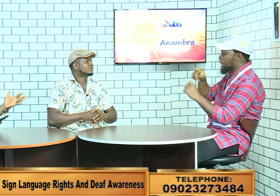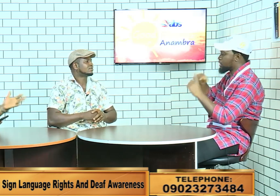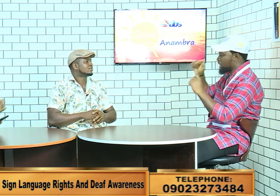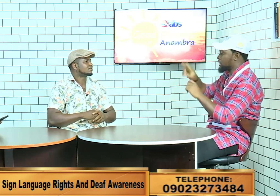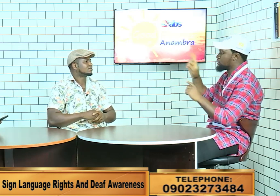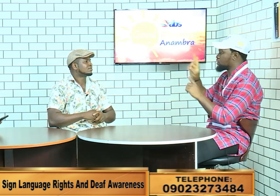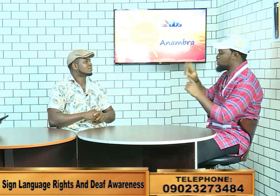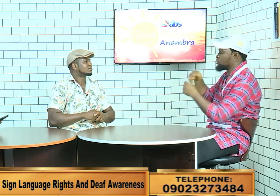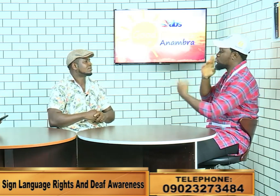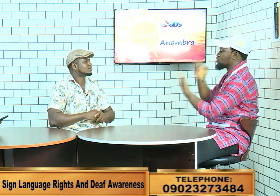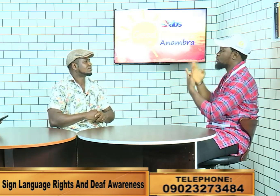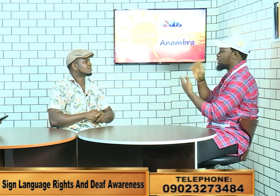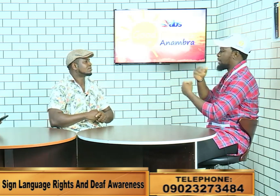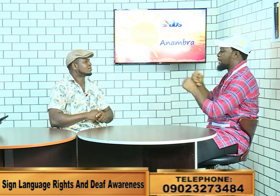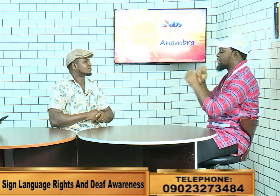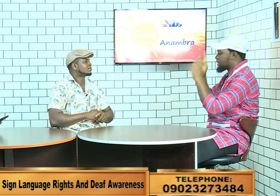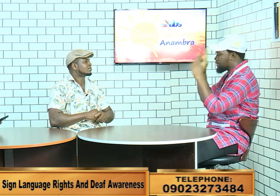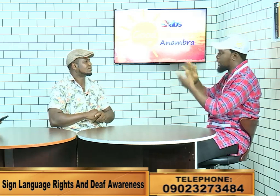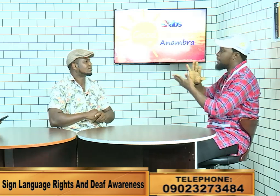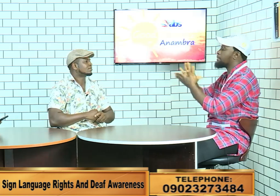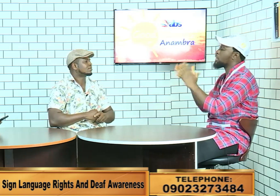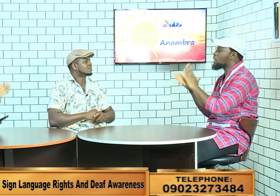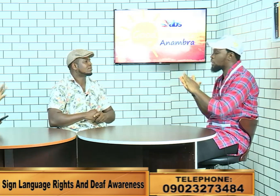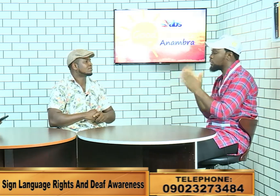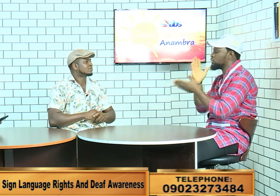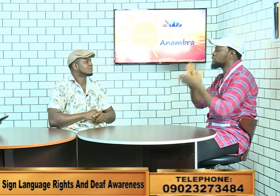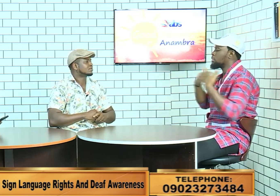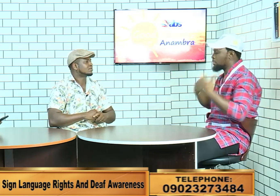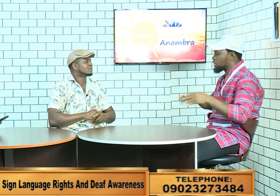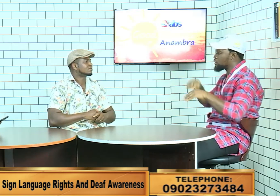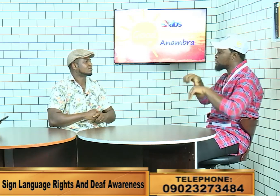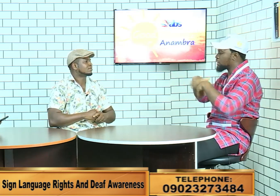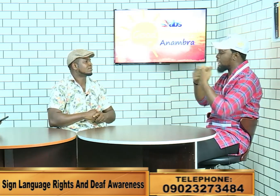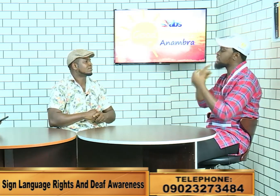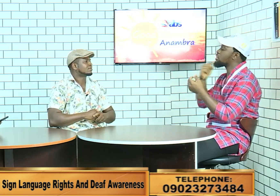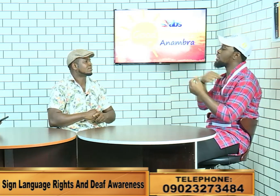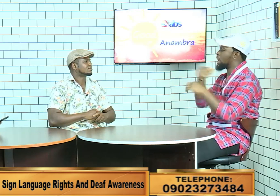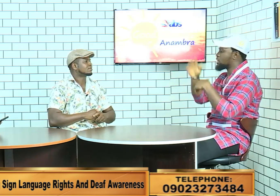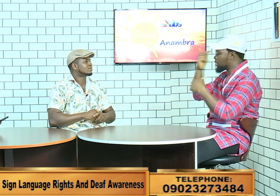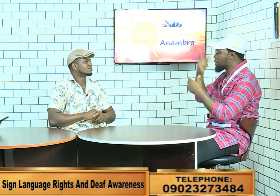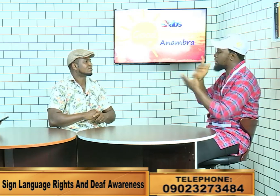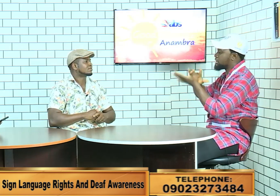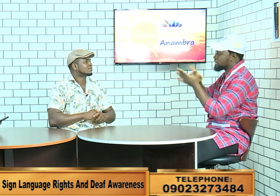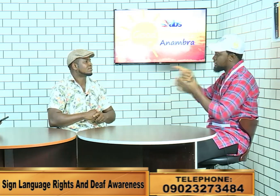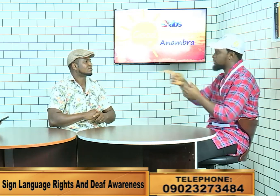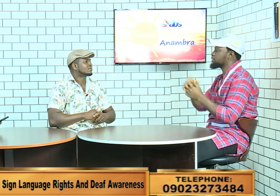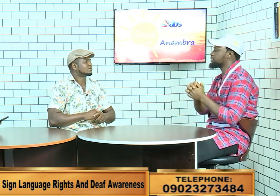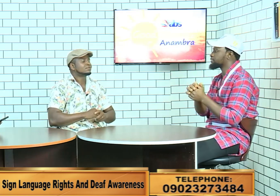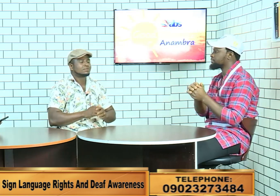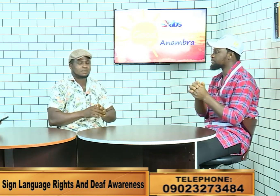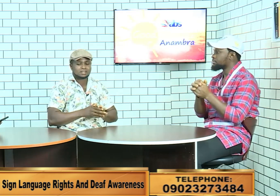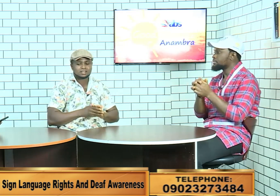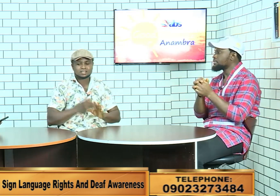still leverage on that and make the person become somebody important in the society.